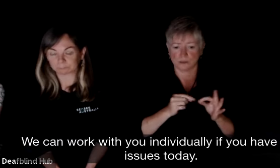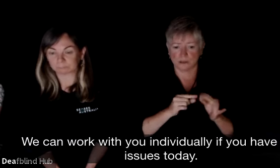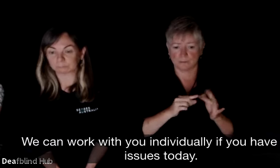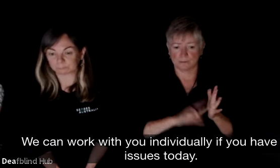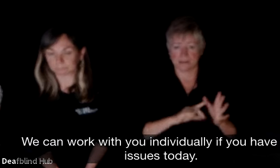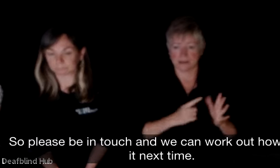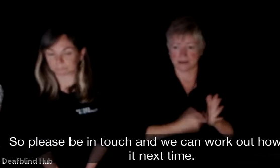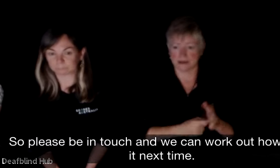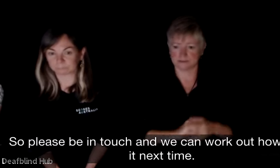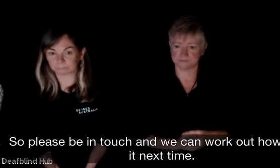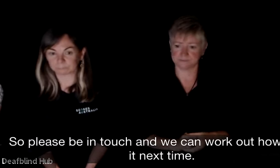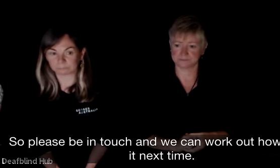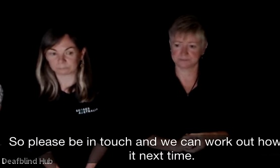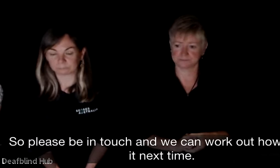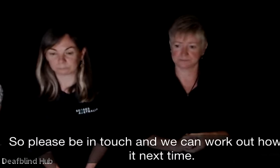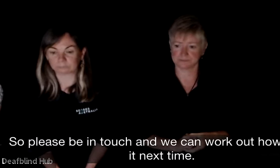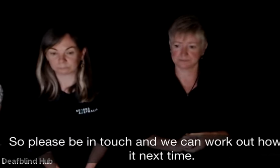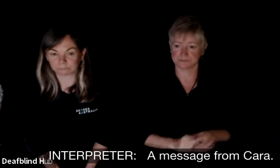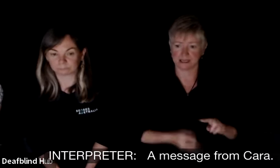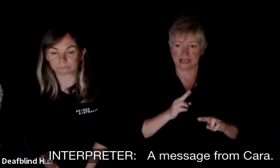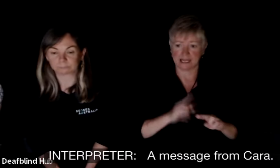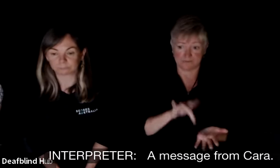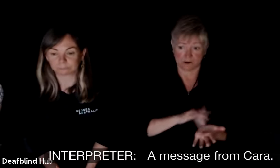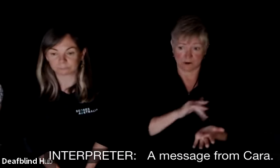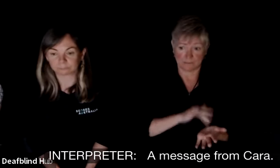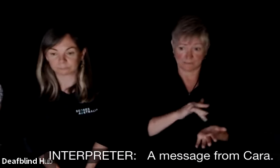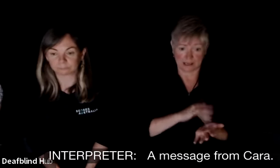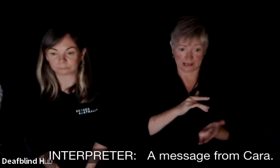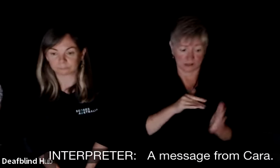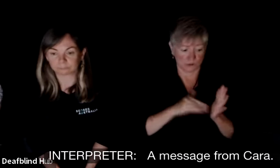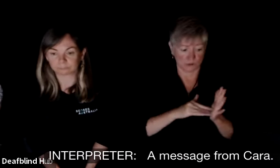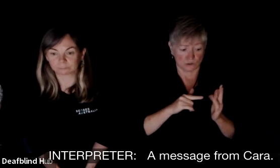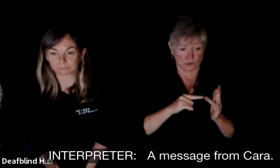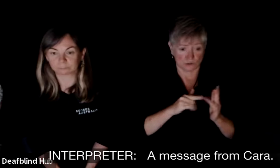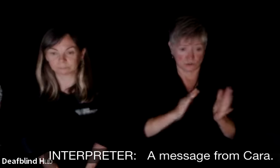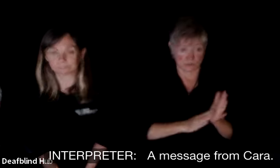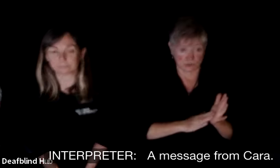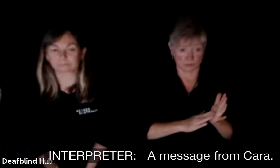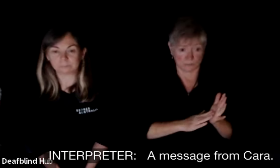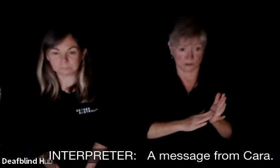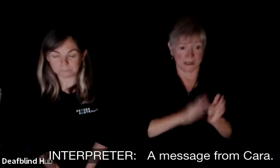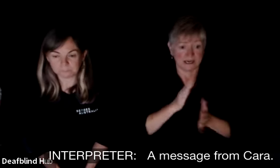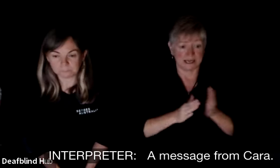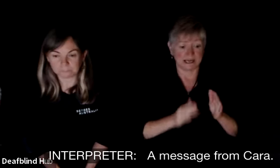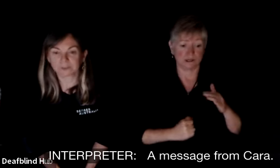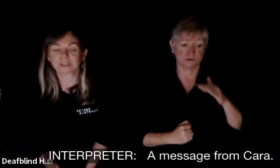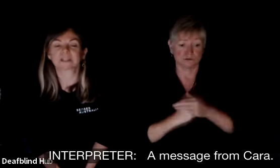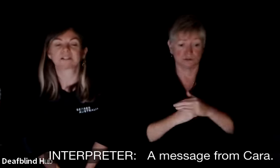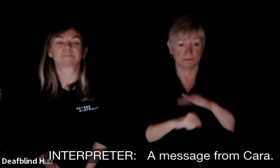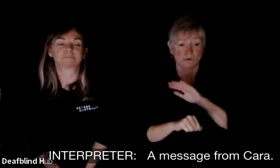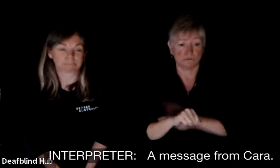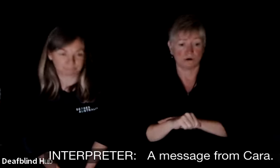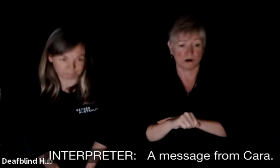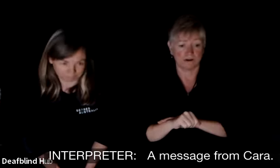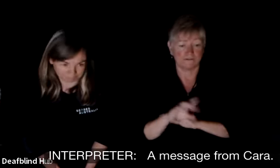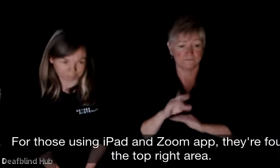from Cara. For those using iPad and Zoom app, the options are found on the top right area, so may be different depending on what